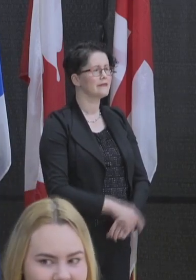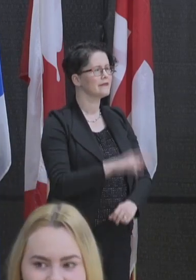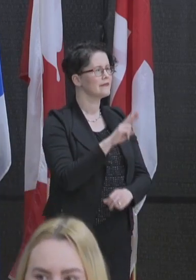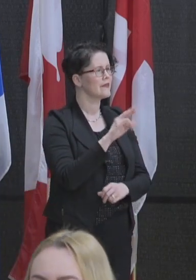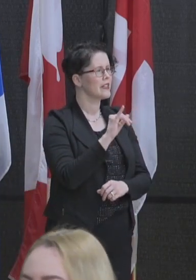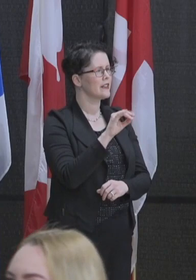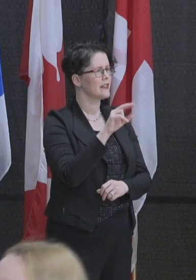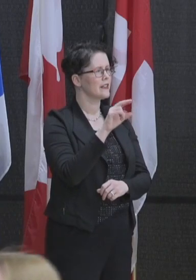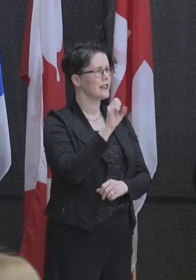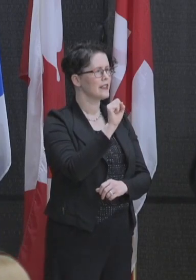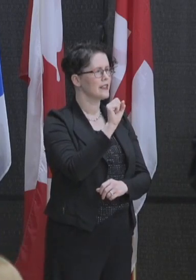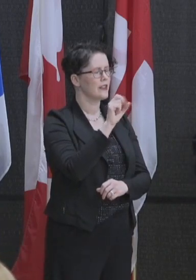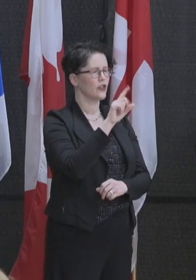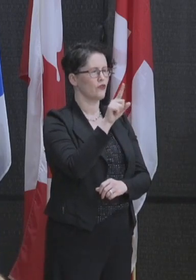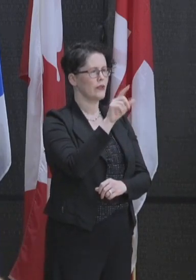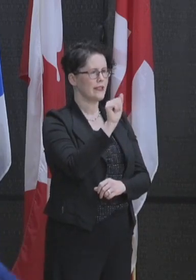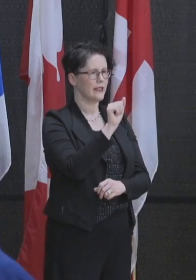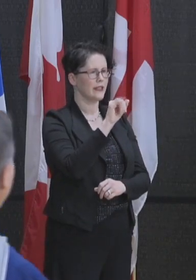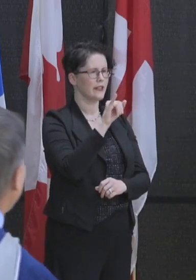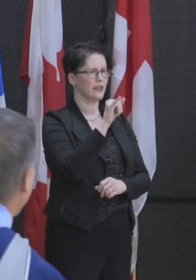Riza Jean Benitez.